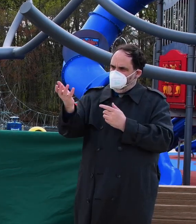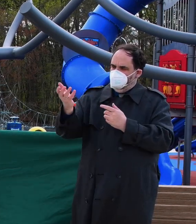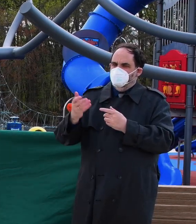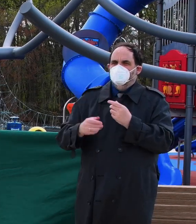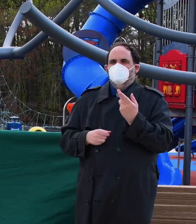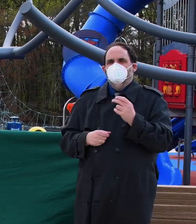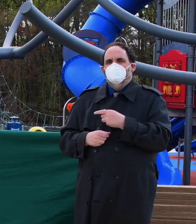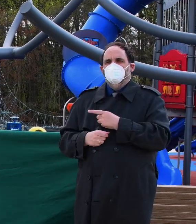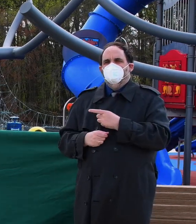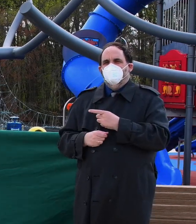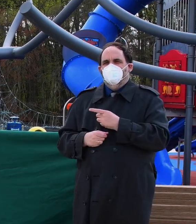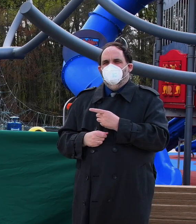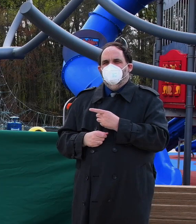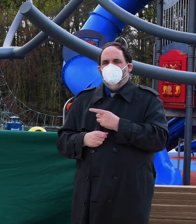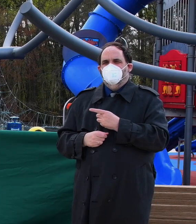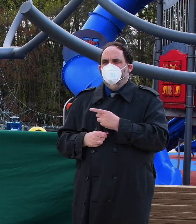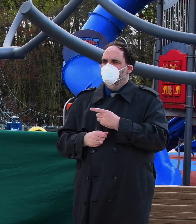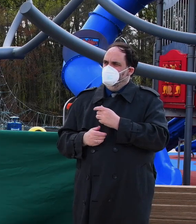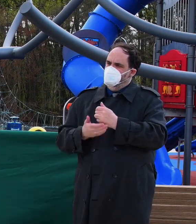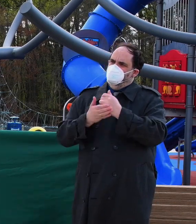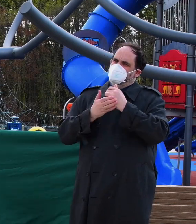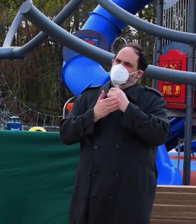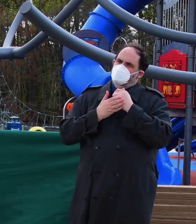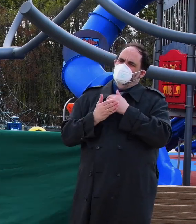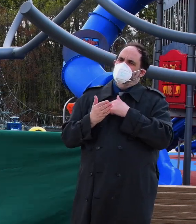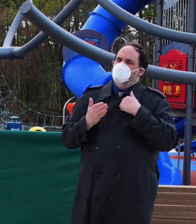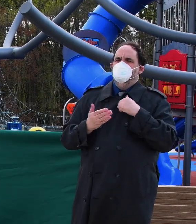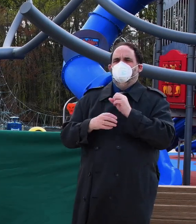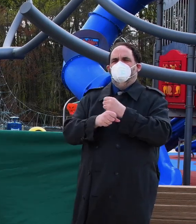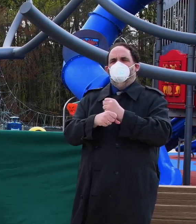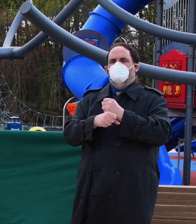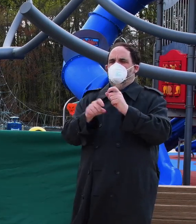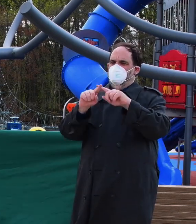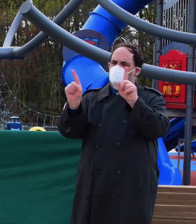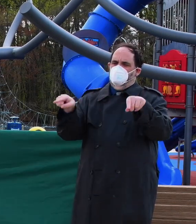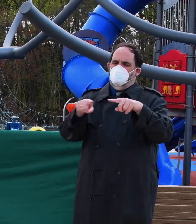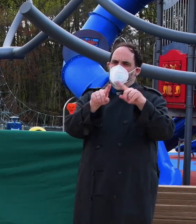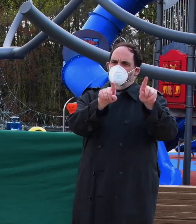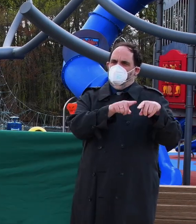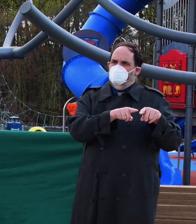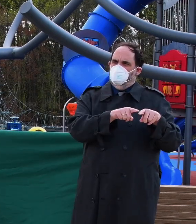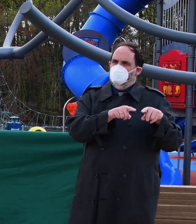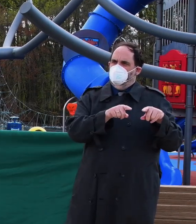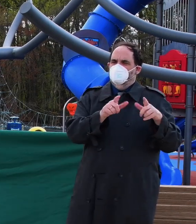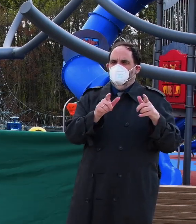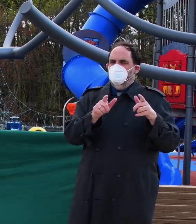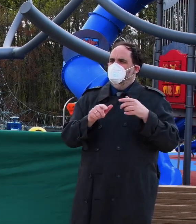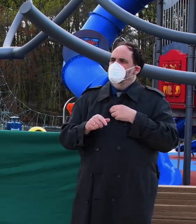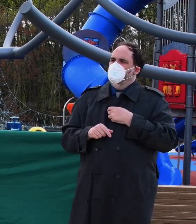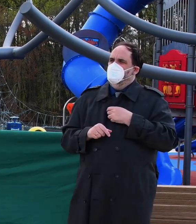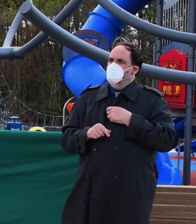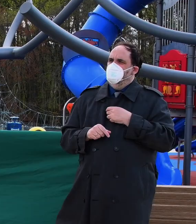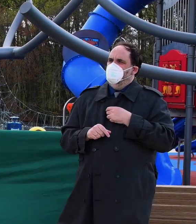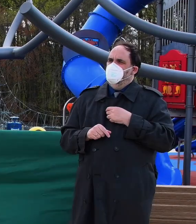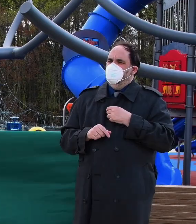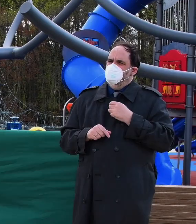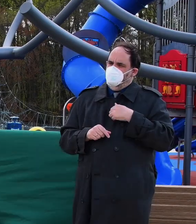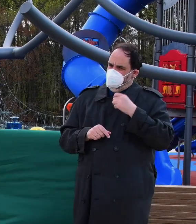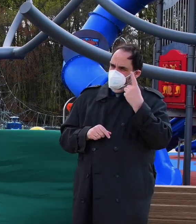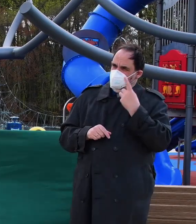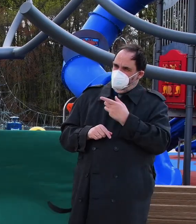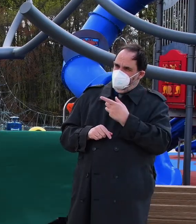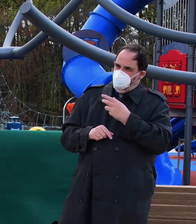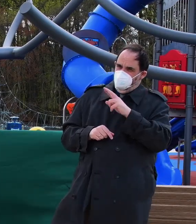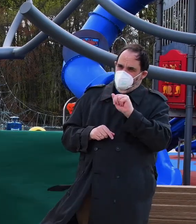He's been instrumental in creating all of the boards that have been installed so far, and I understand as